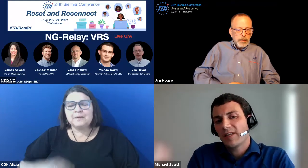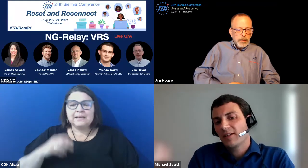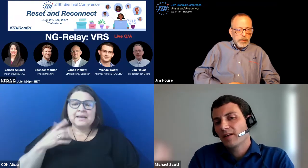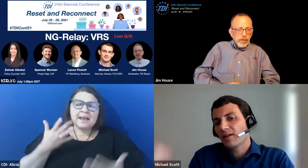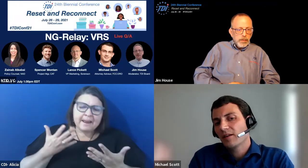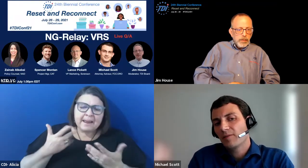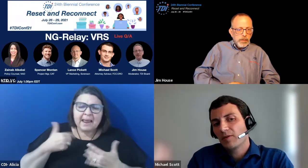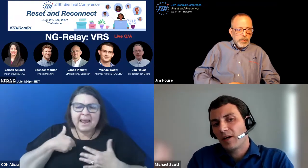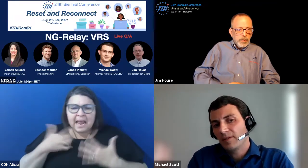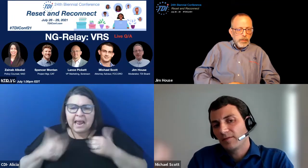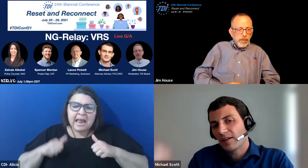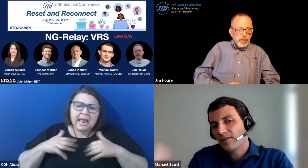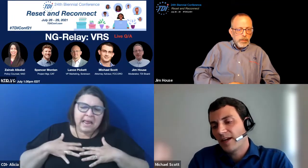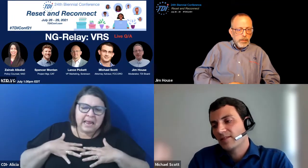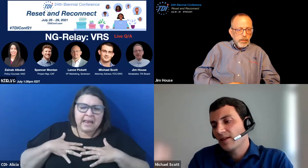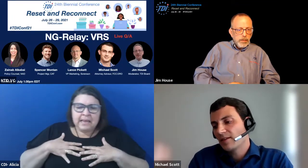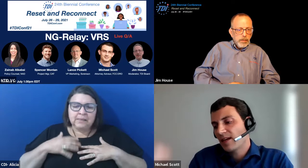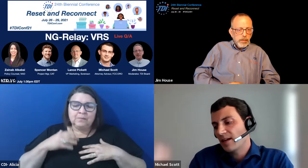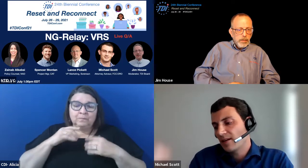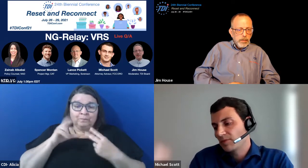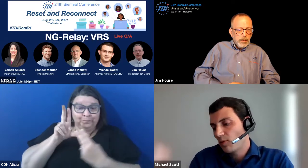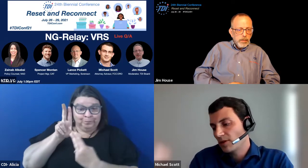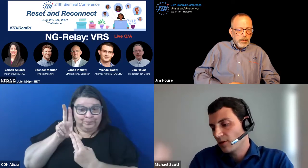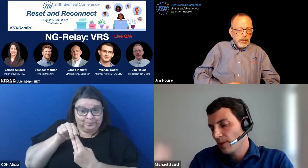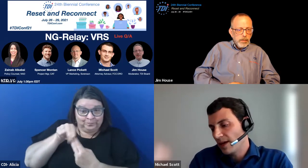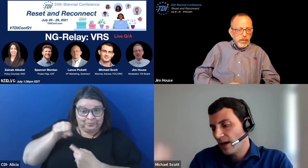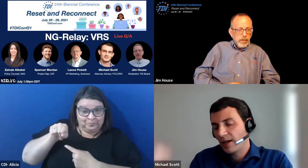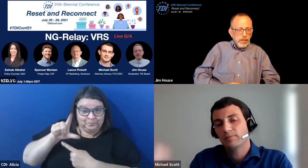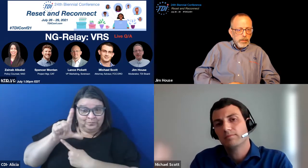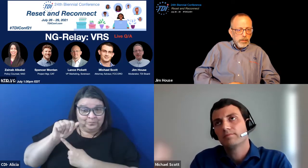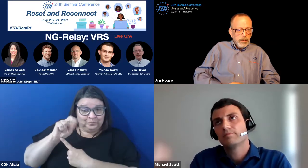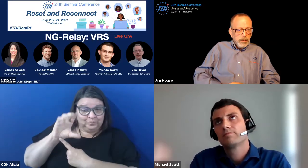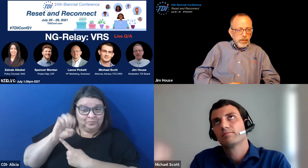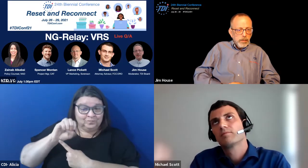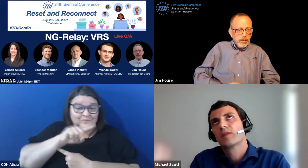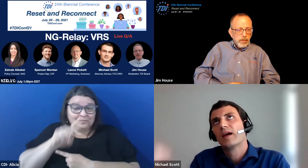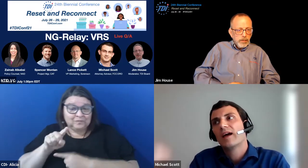I will say to build off of kind of Lance and Zainab's points a little bit. I